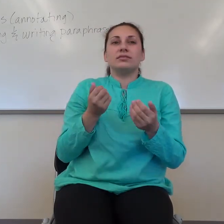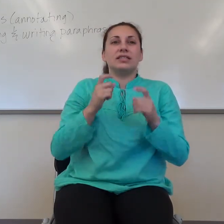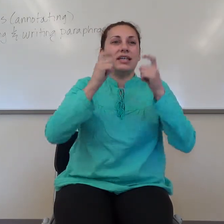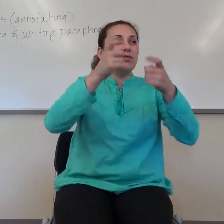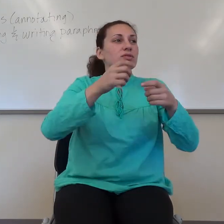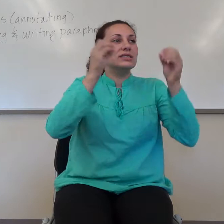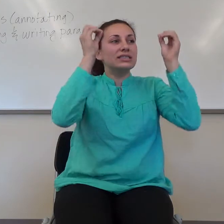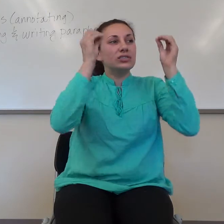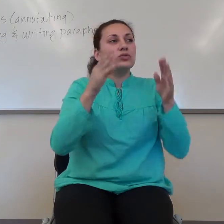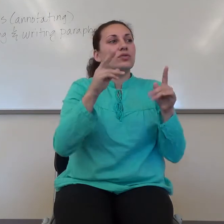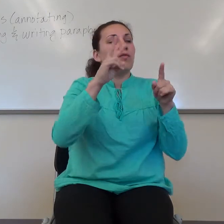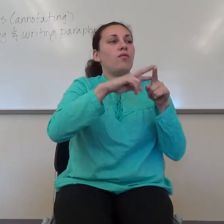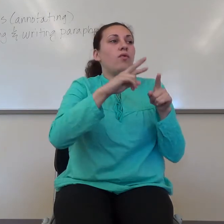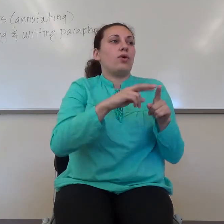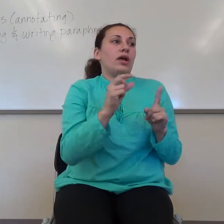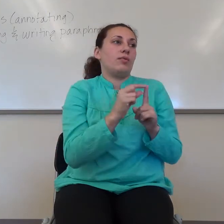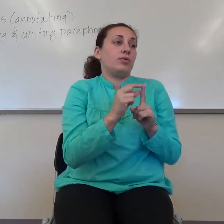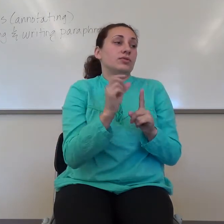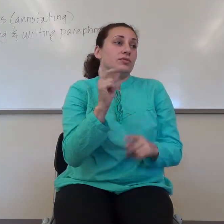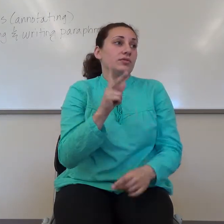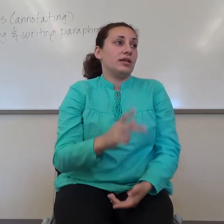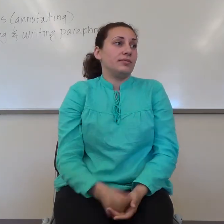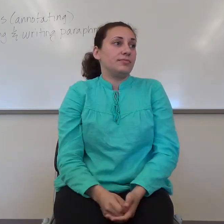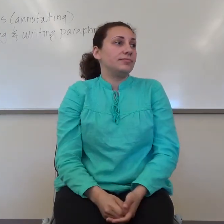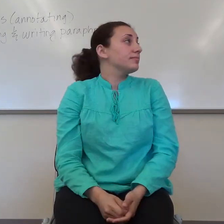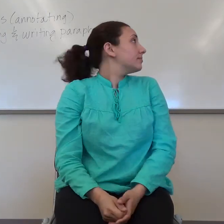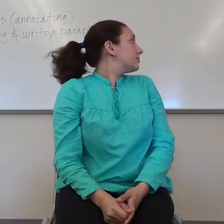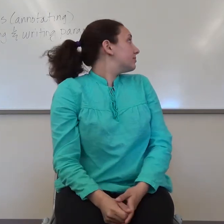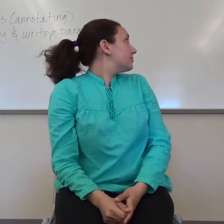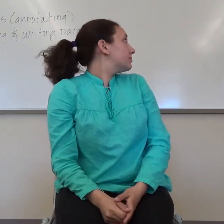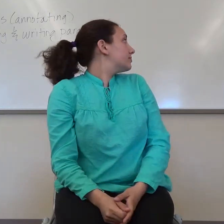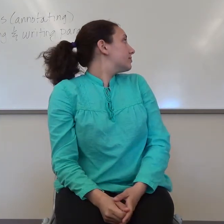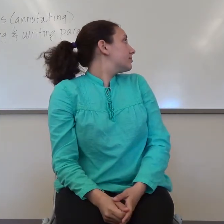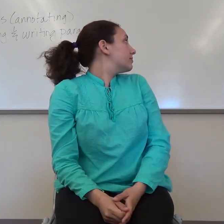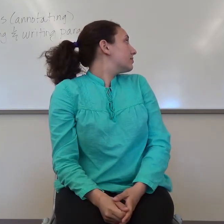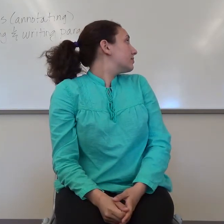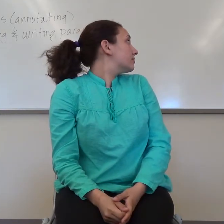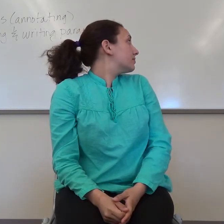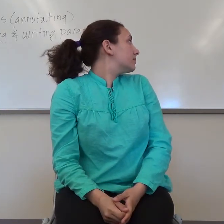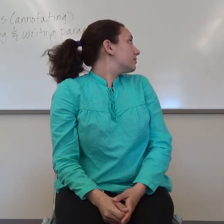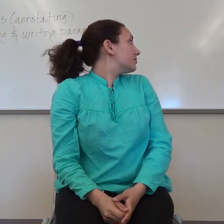vocabulary words so that you know what I'm talking about. This